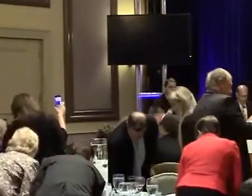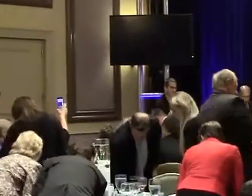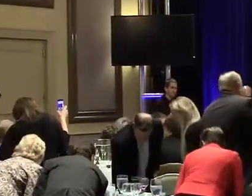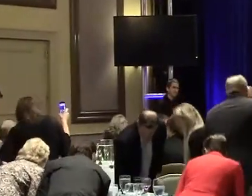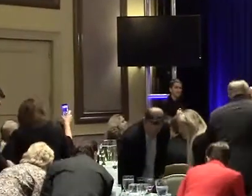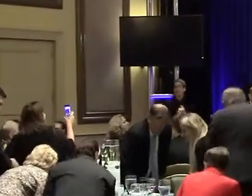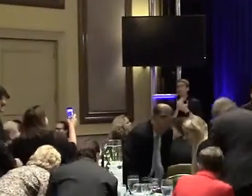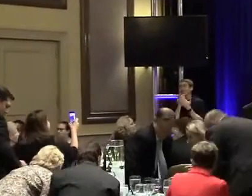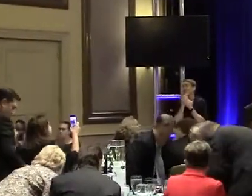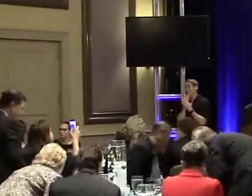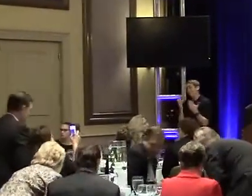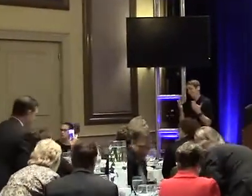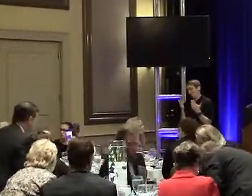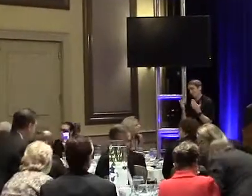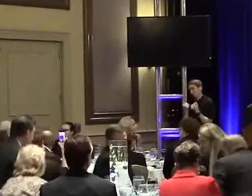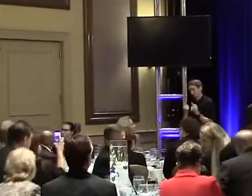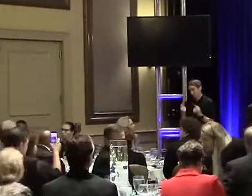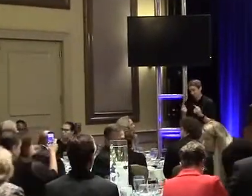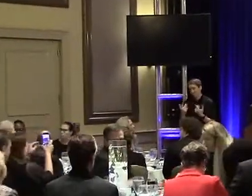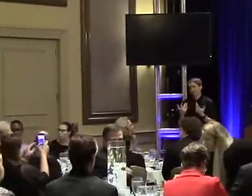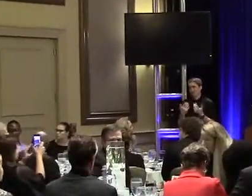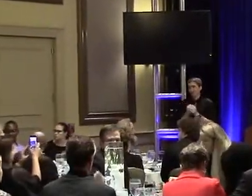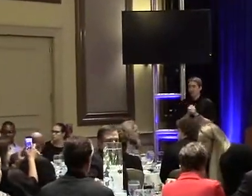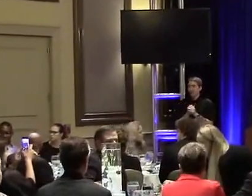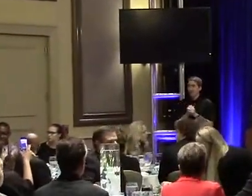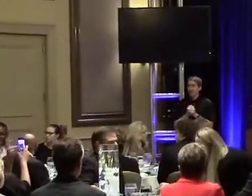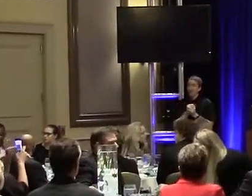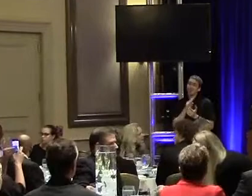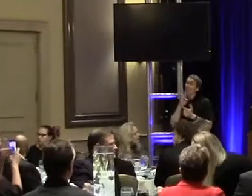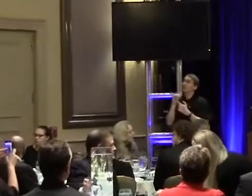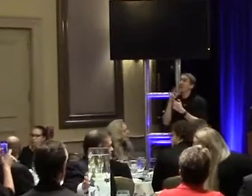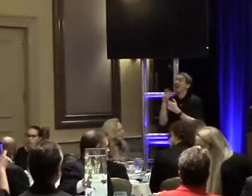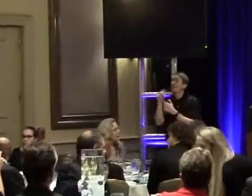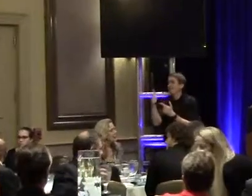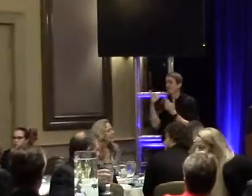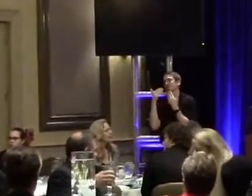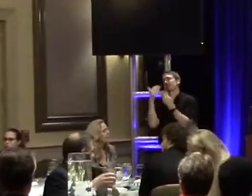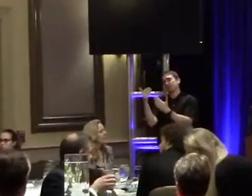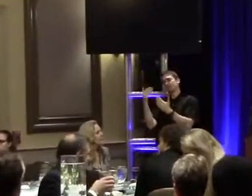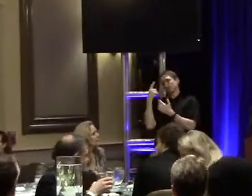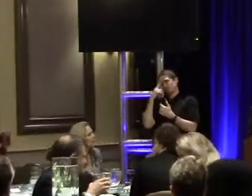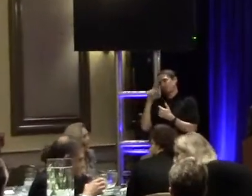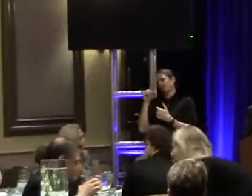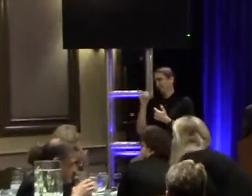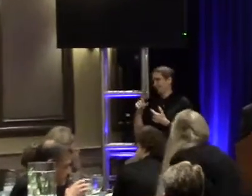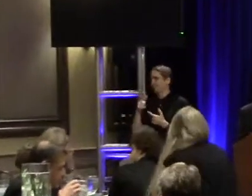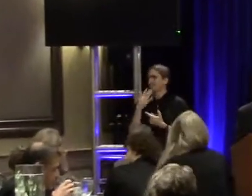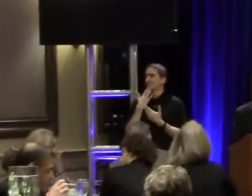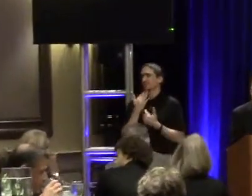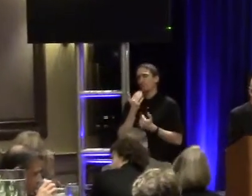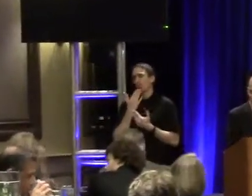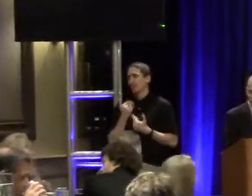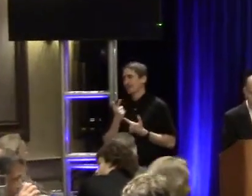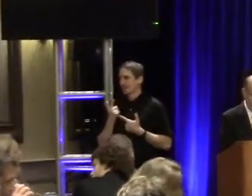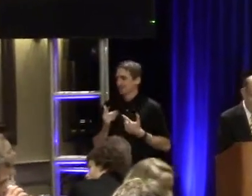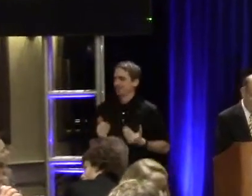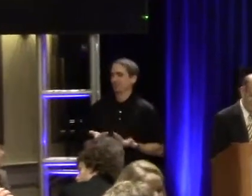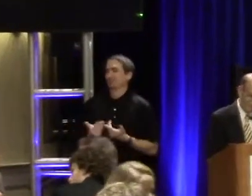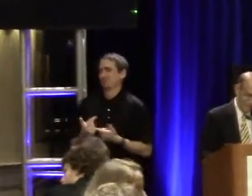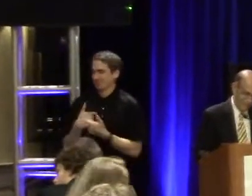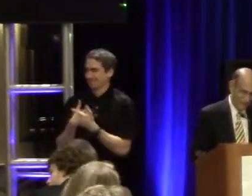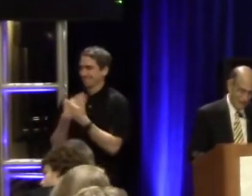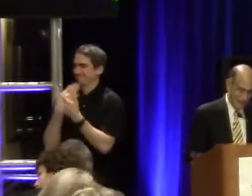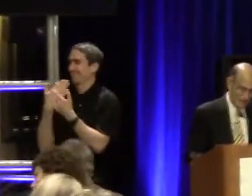Thank you, everybody. And, Rihanna, thank you very much for that very generous introduction.